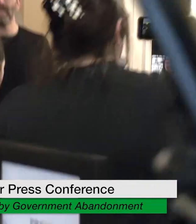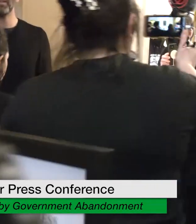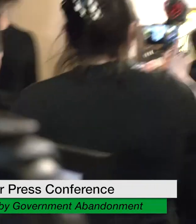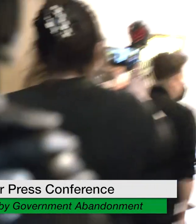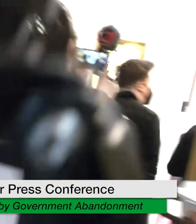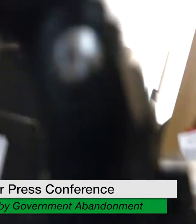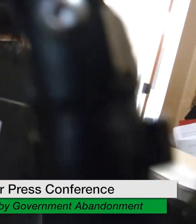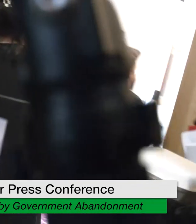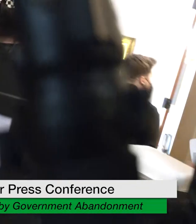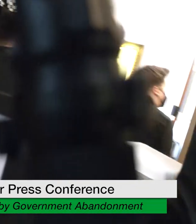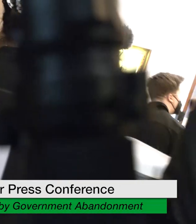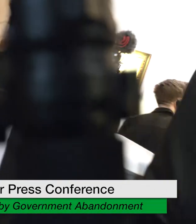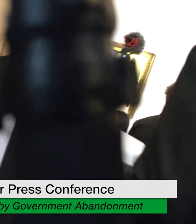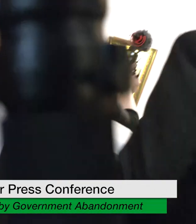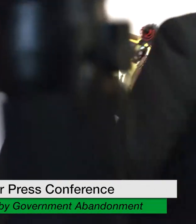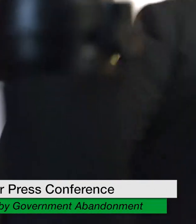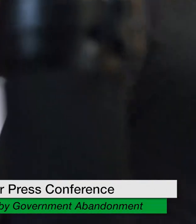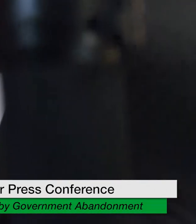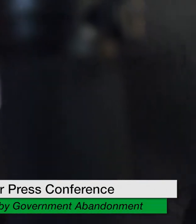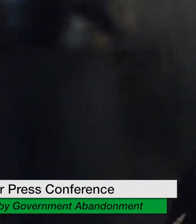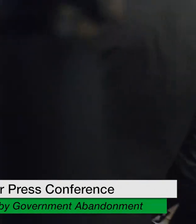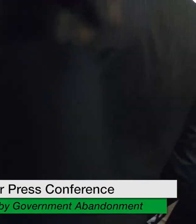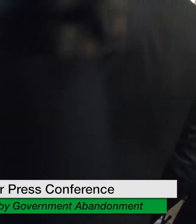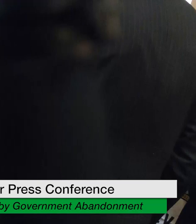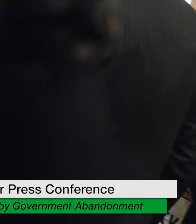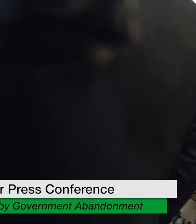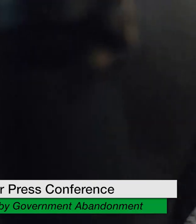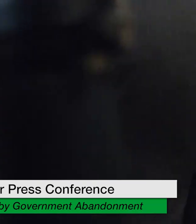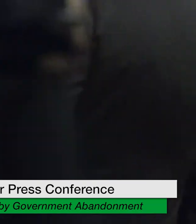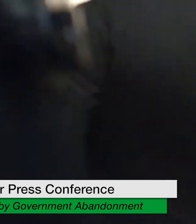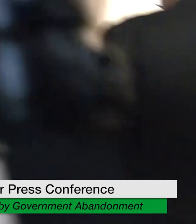I took back my humanity.